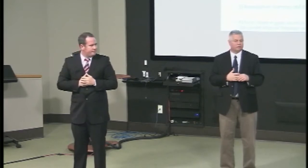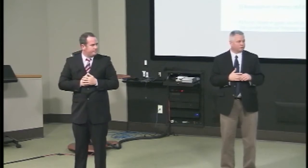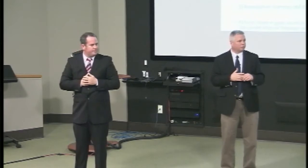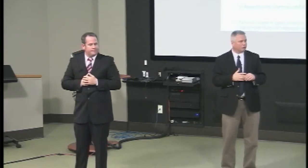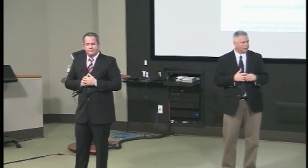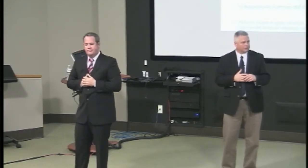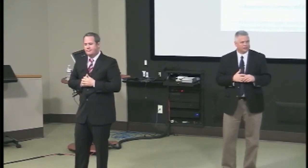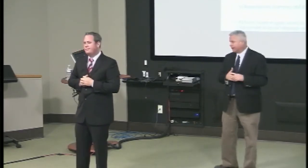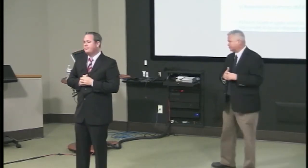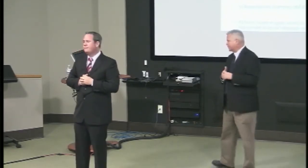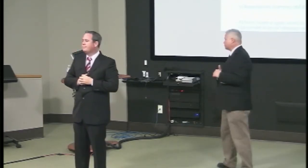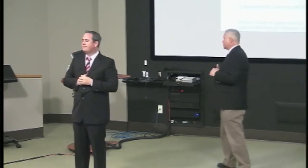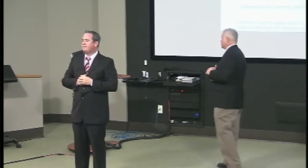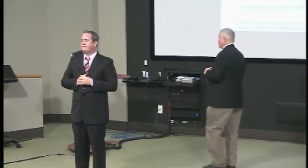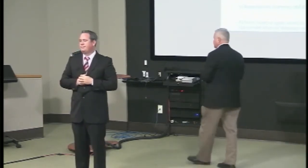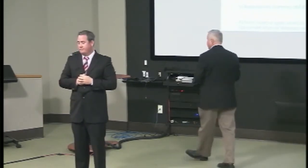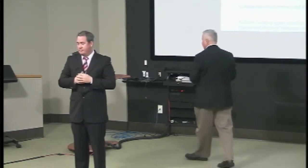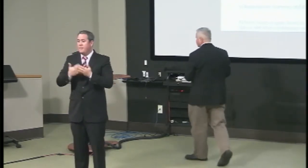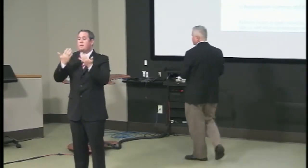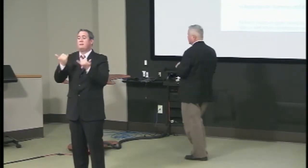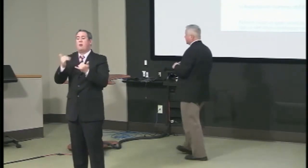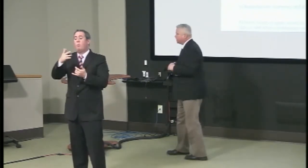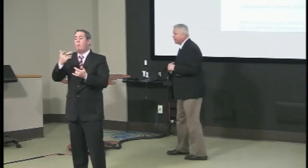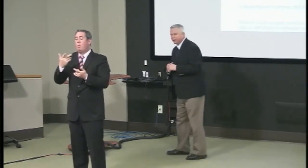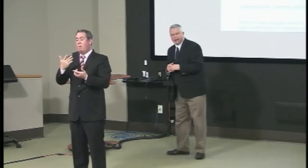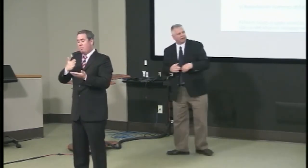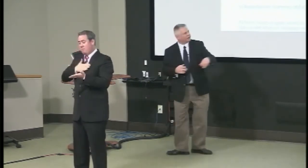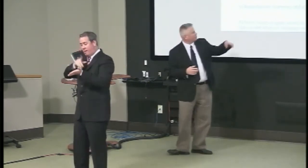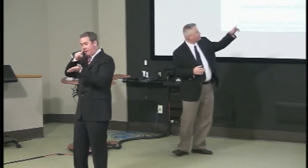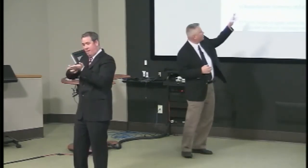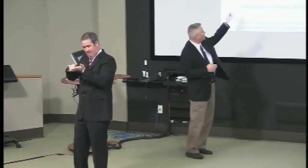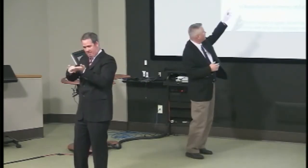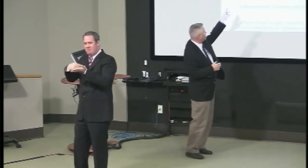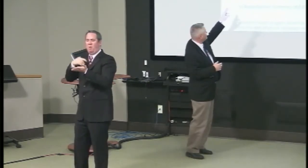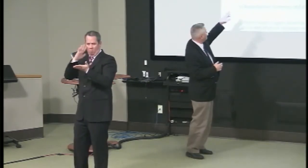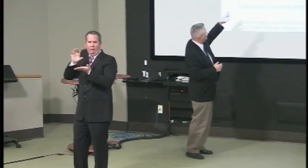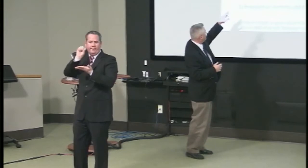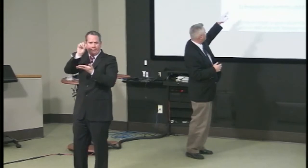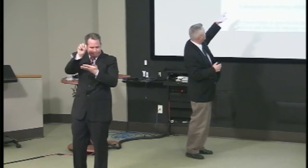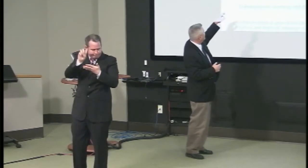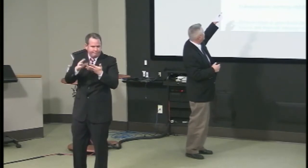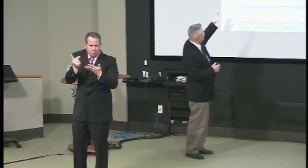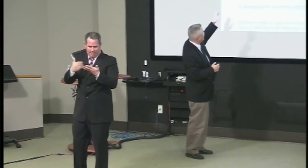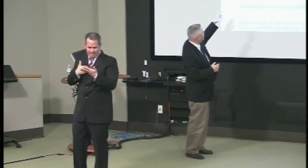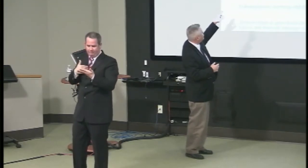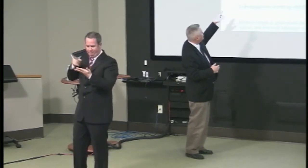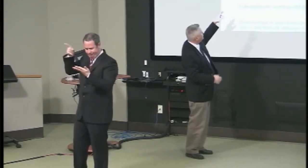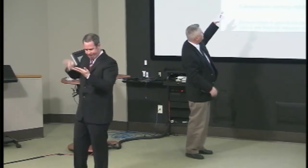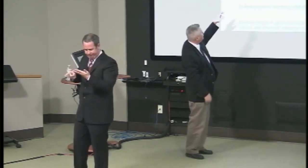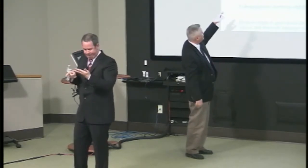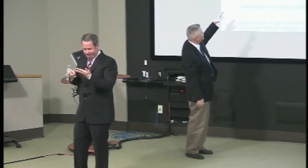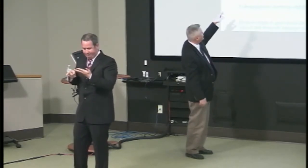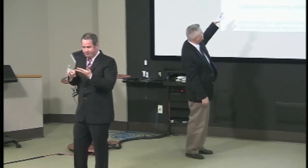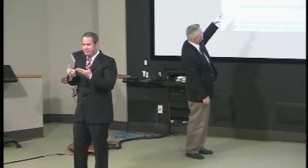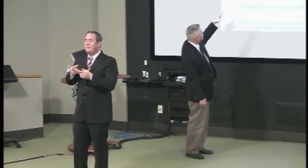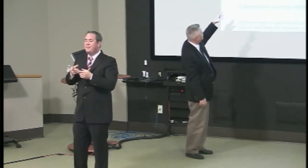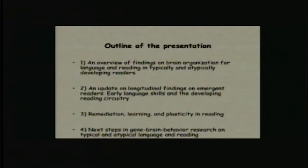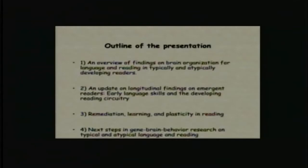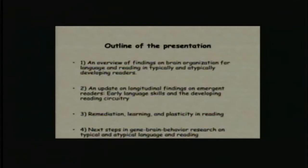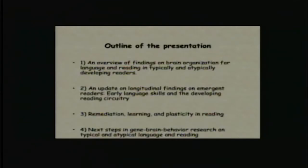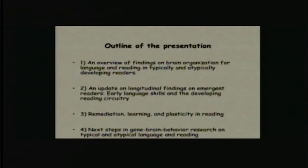to learn more as I serve on this advisory committee. In any case, I'm going to talk about these topics, an overview of findings on